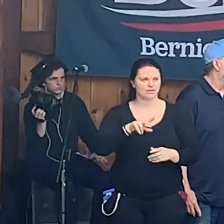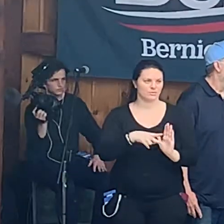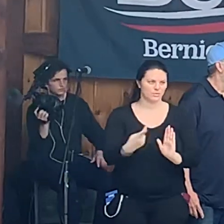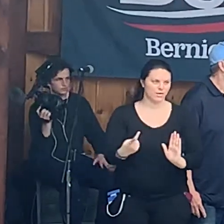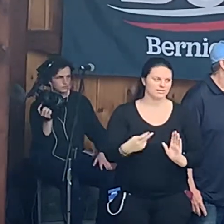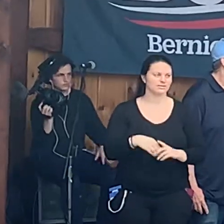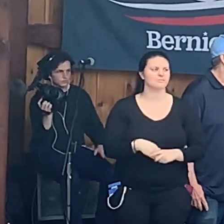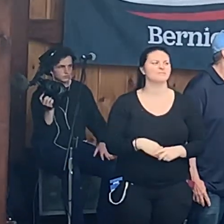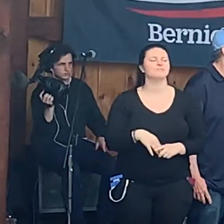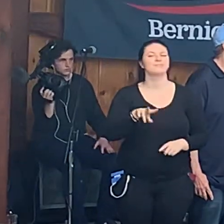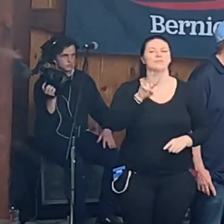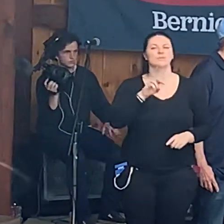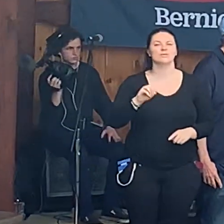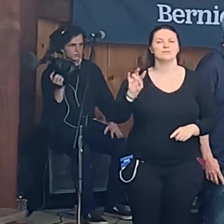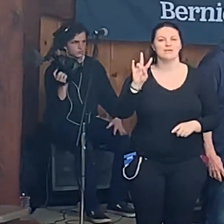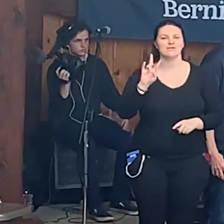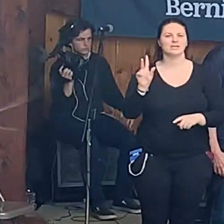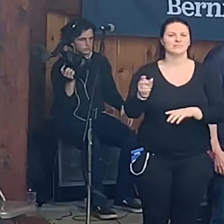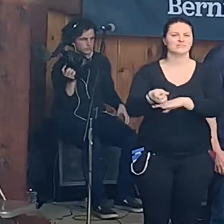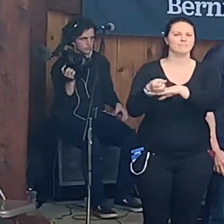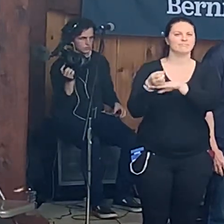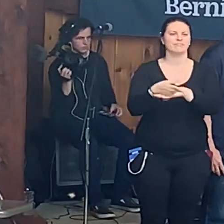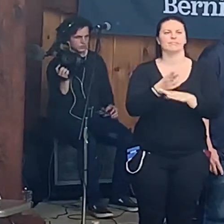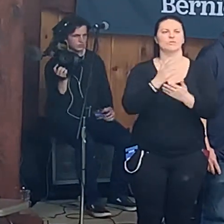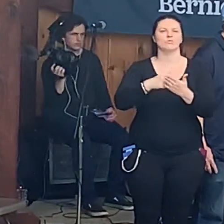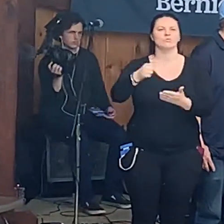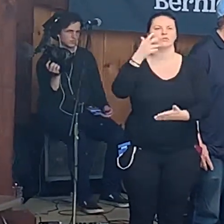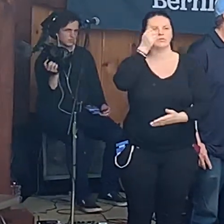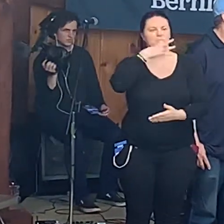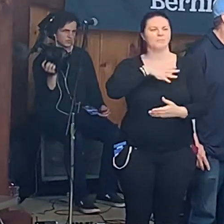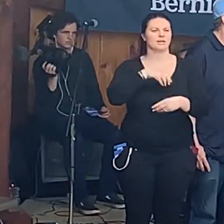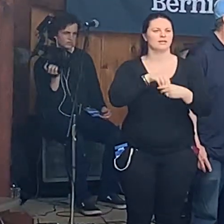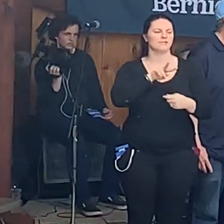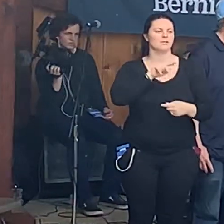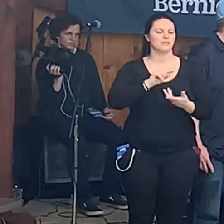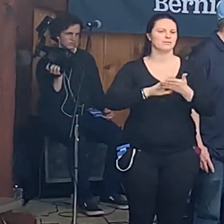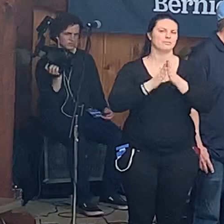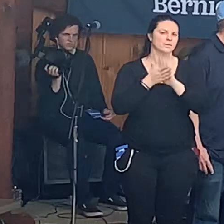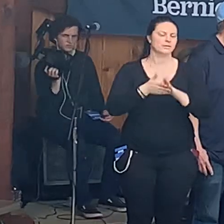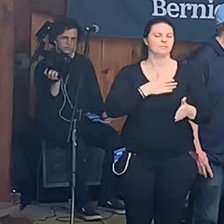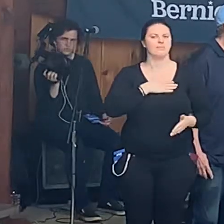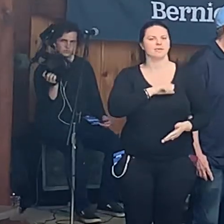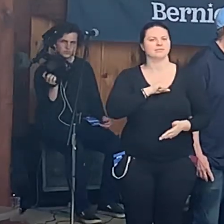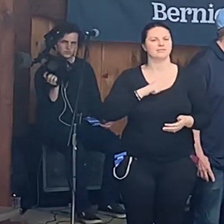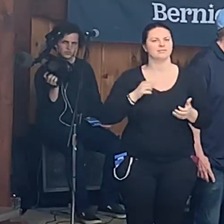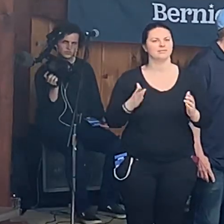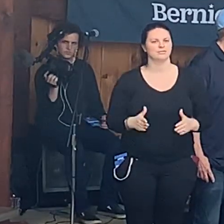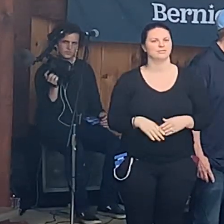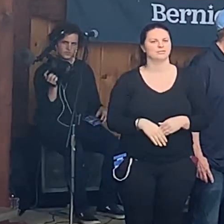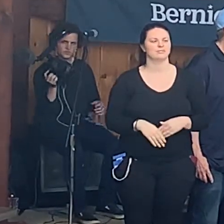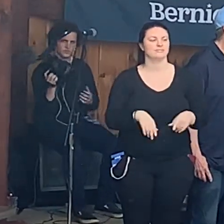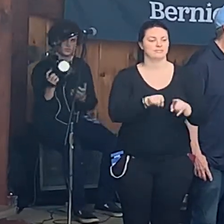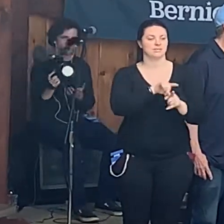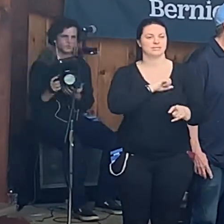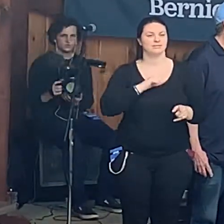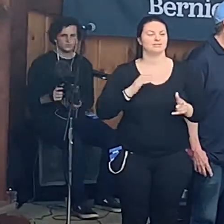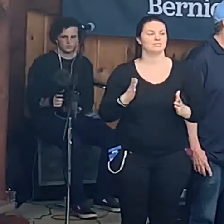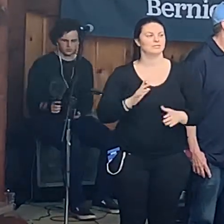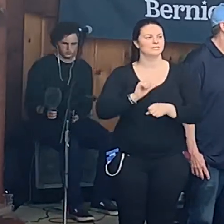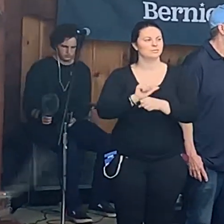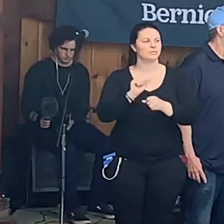in 2007, he defeated the richest man in Vermont to become my senator. As a senator, he worked